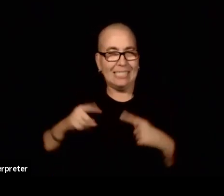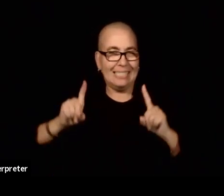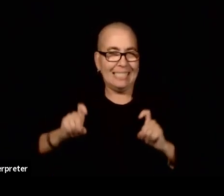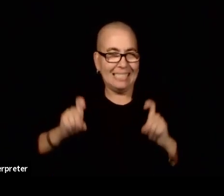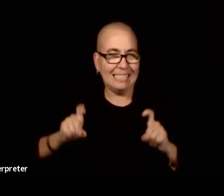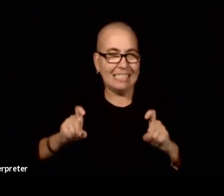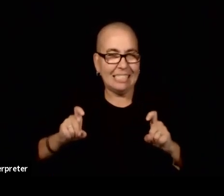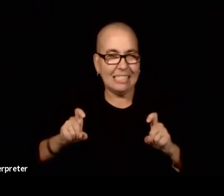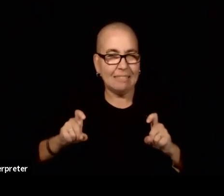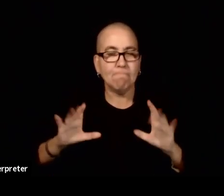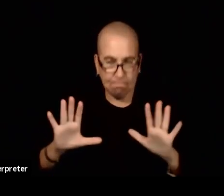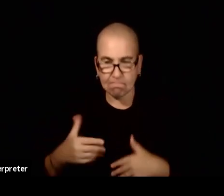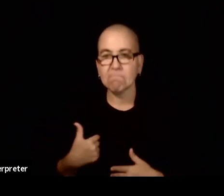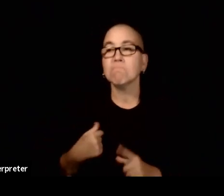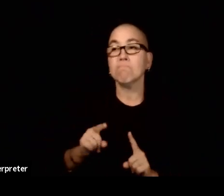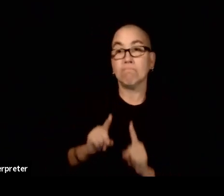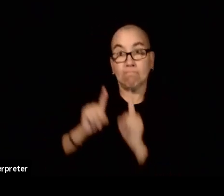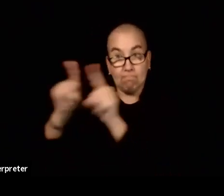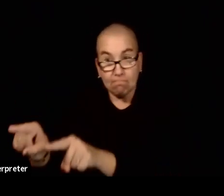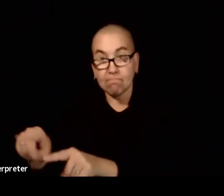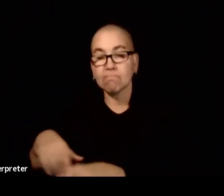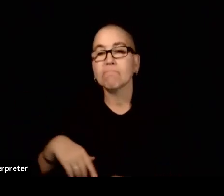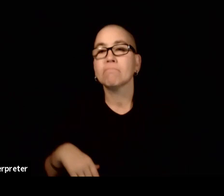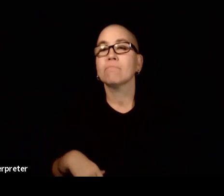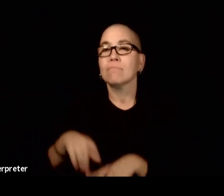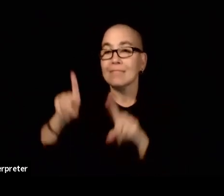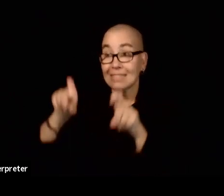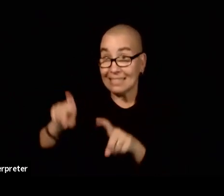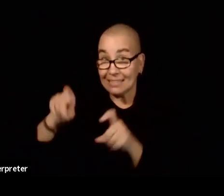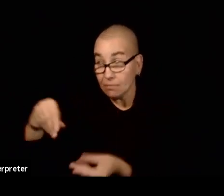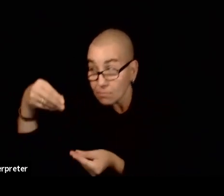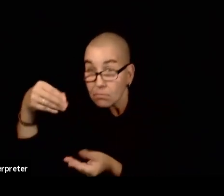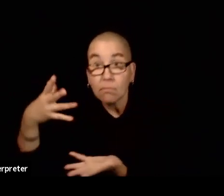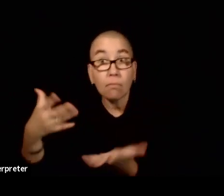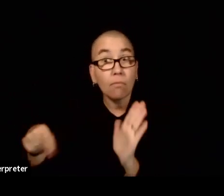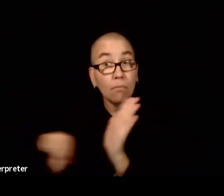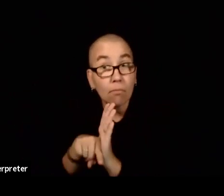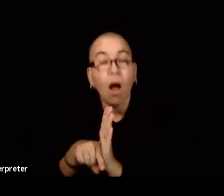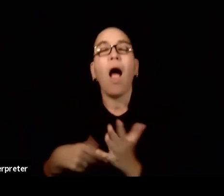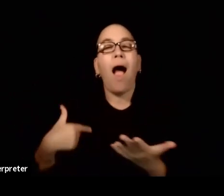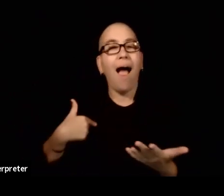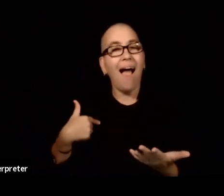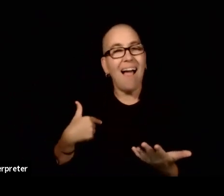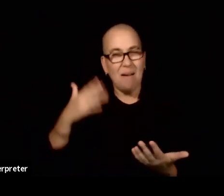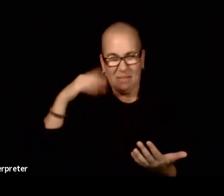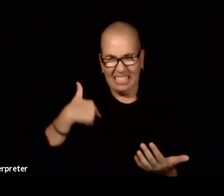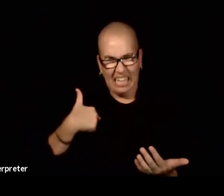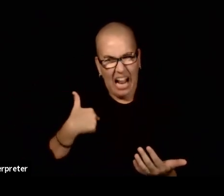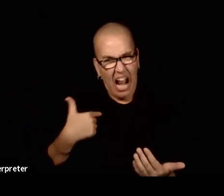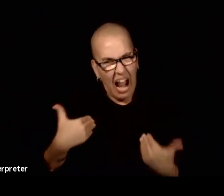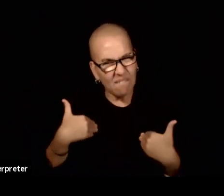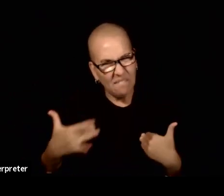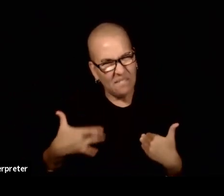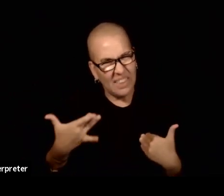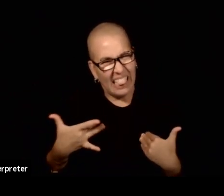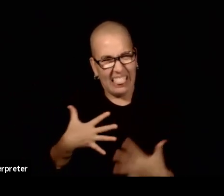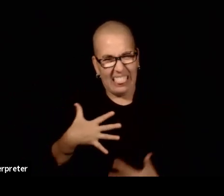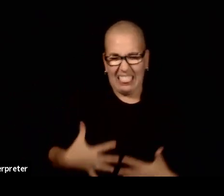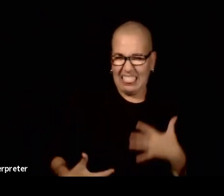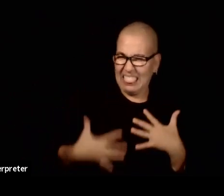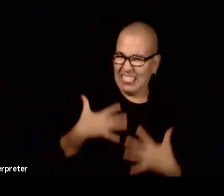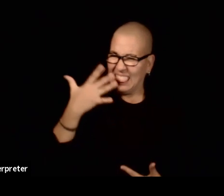I knew that she was safe, especially since I was, you know, showing some pretty significant symptoms. But the good news is I was able to get in and get tested on Monday. I